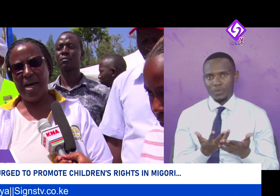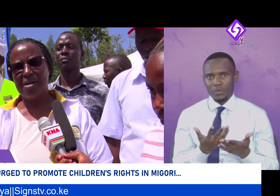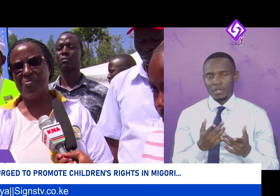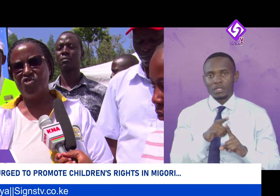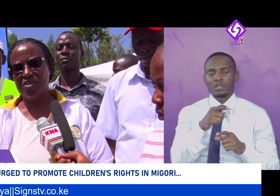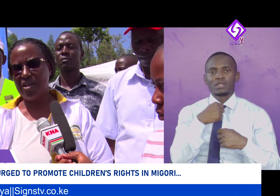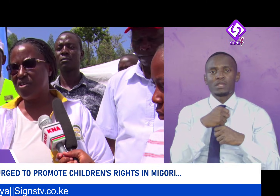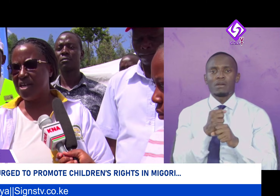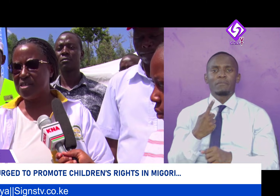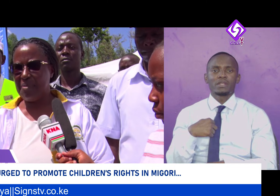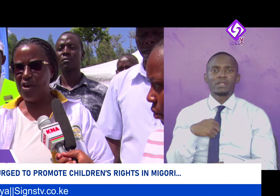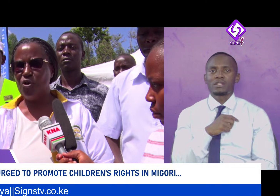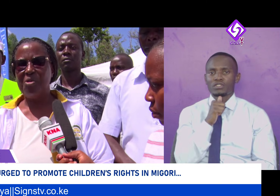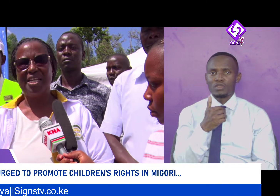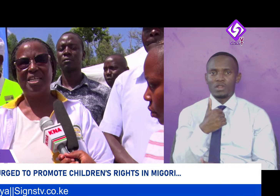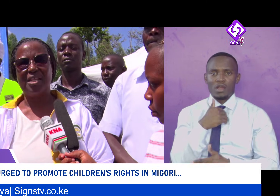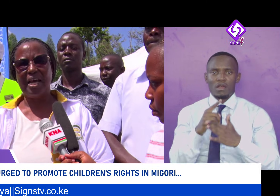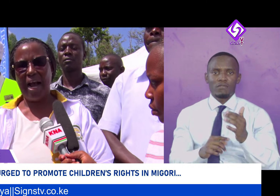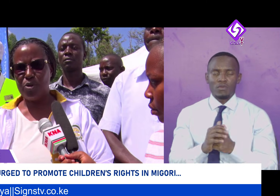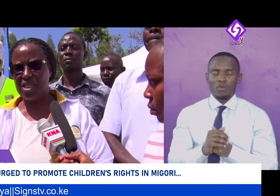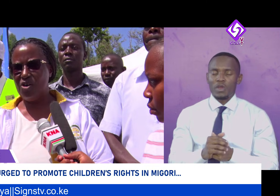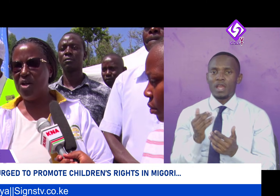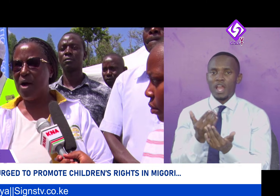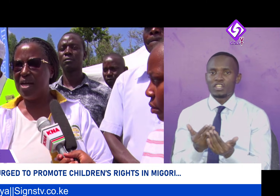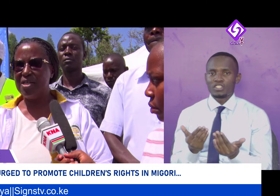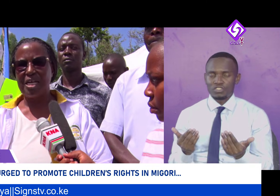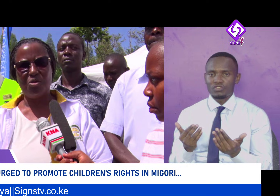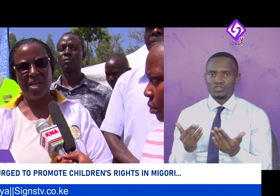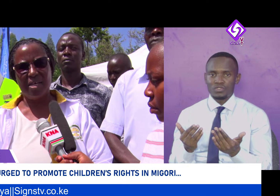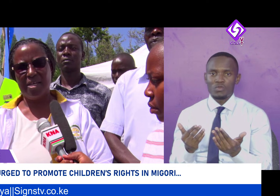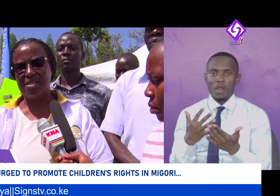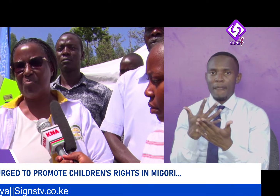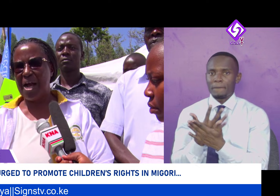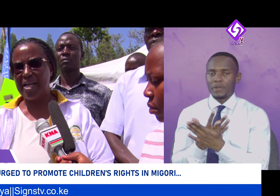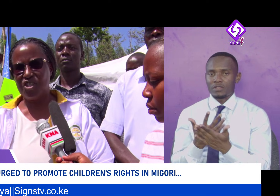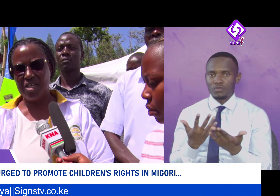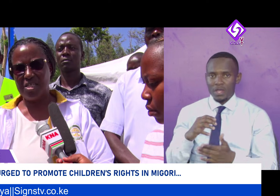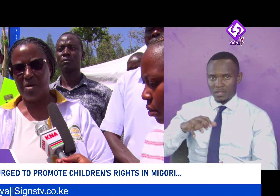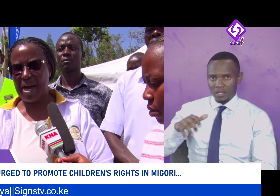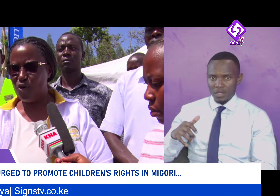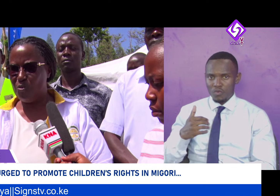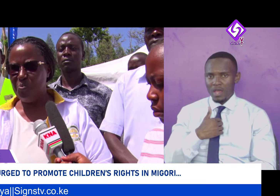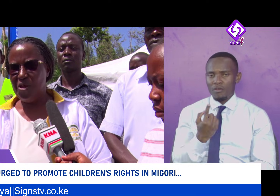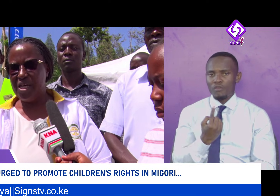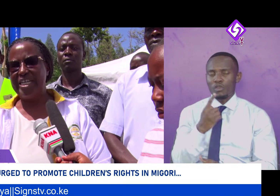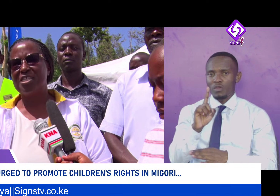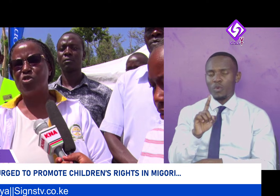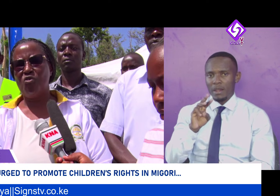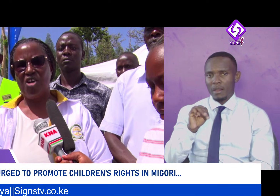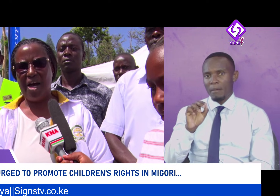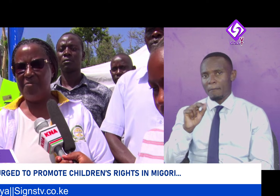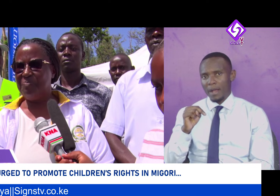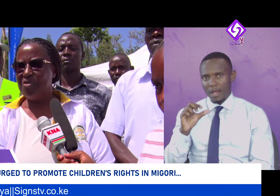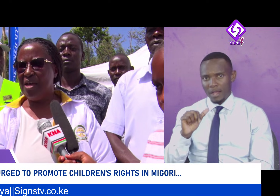a children's remand home in the county. The only one in South Nyanza is Manga Children's Remand Home. It is